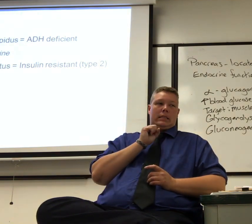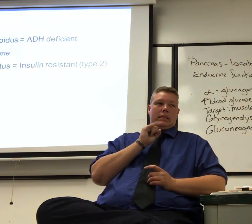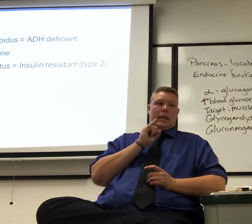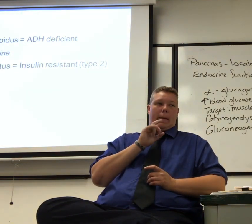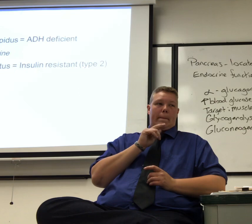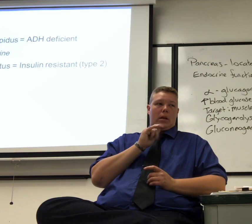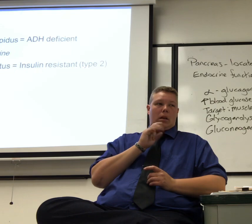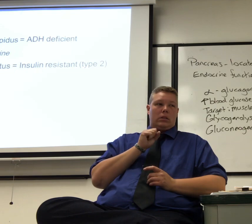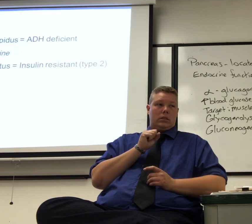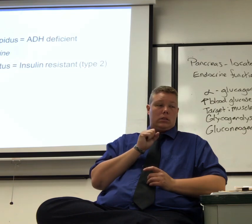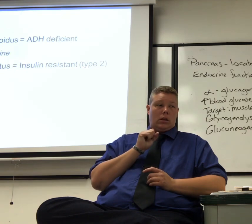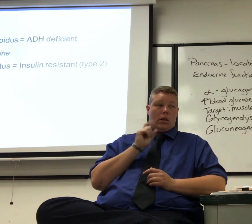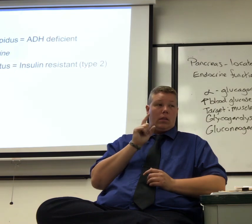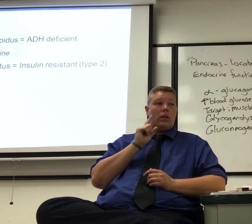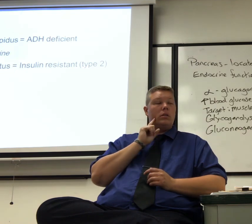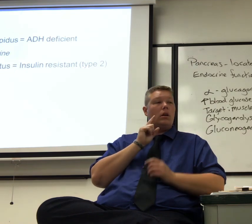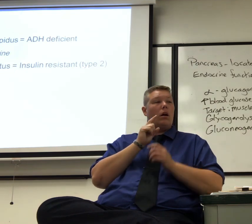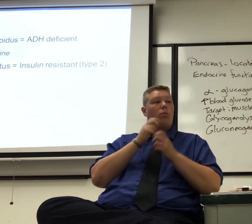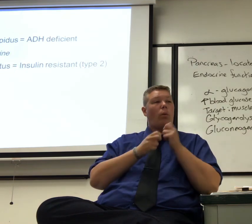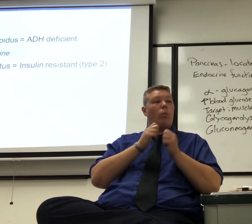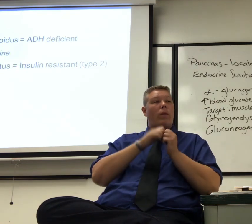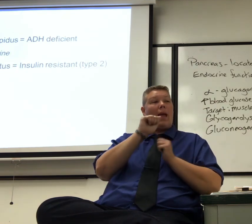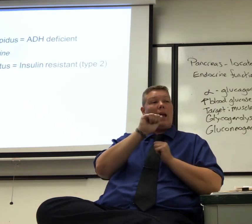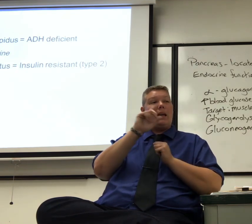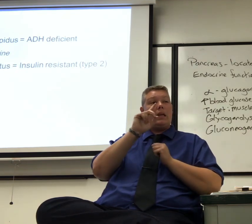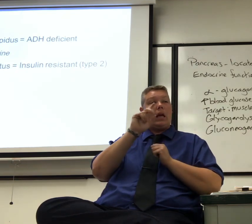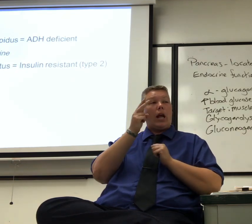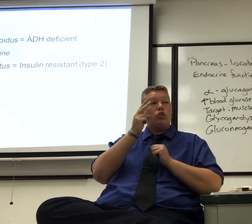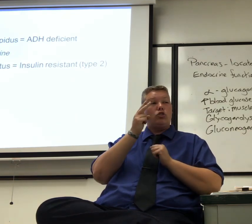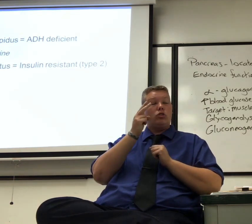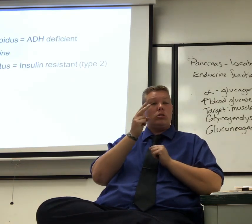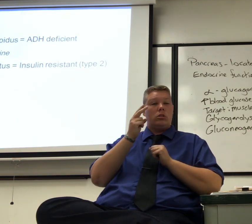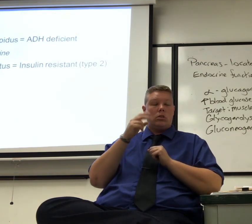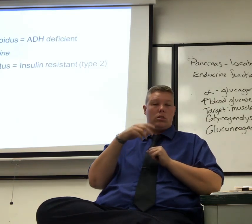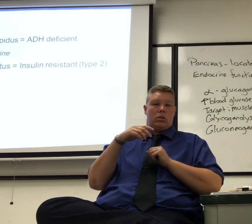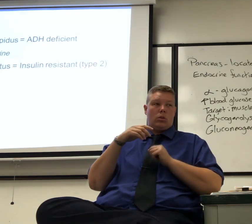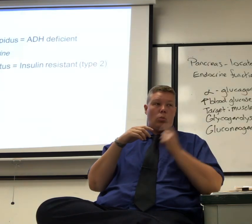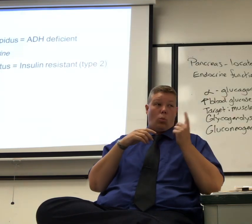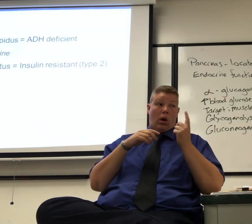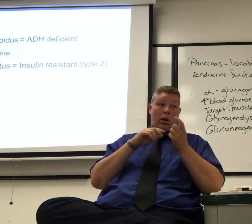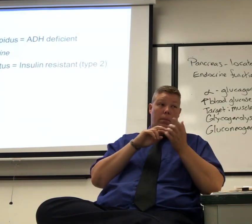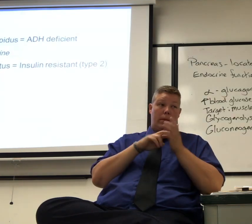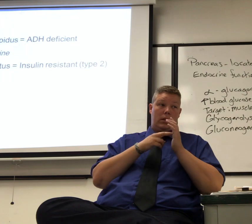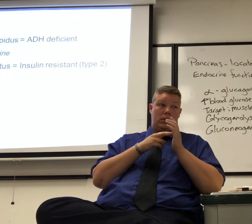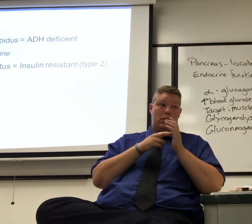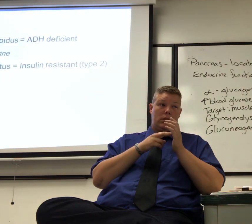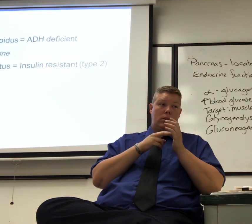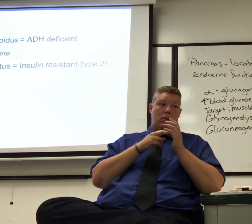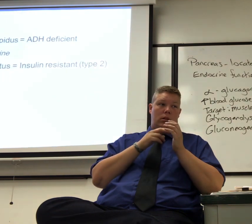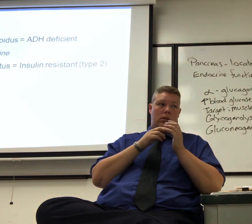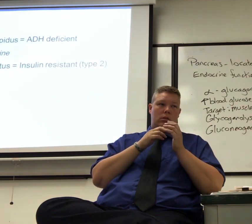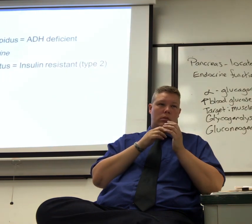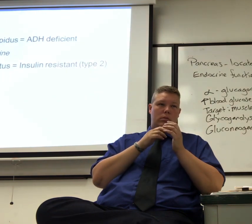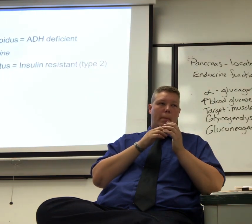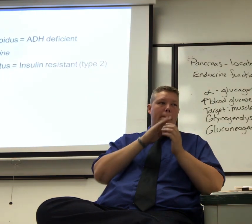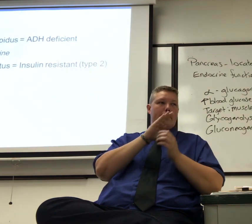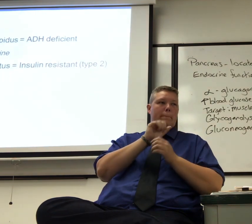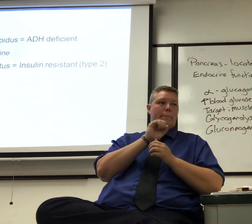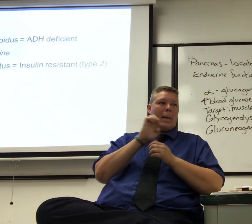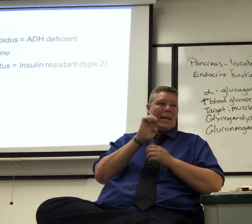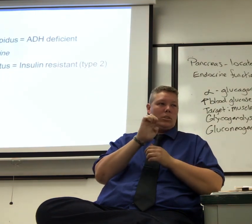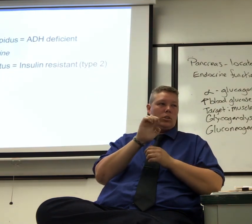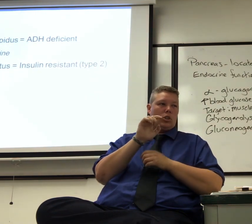thing I want to say is there's also diabetes insipidus. I usually don't hear about it, but this is a problem with ADH. So let's think about